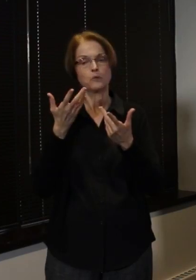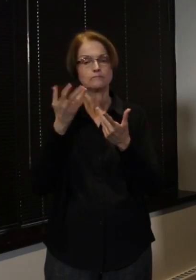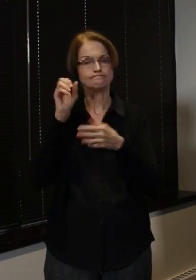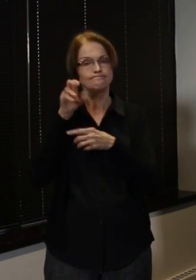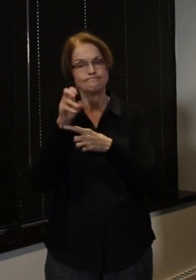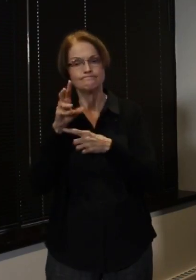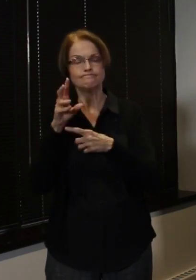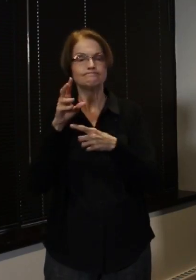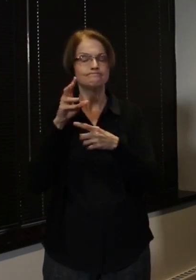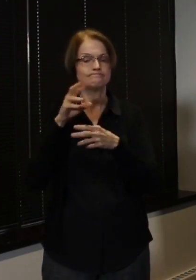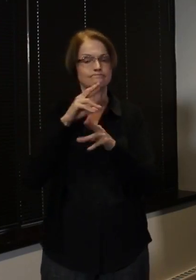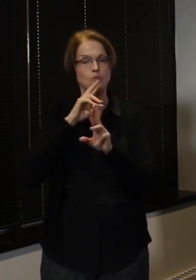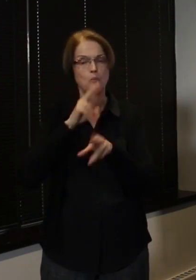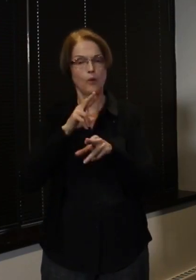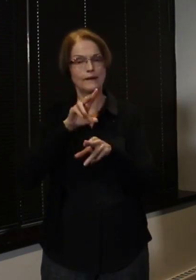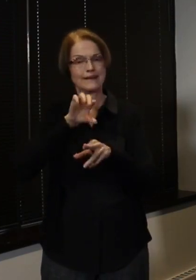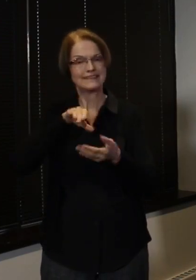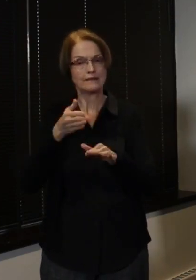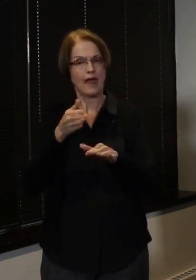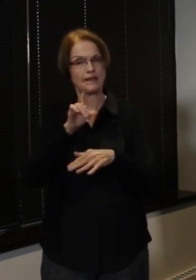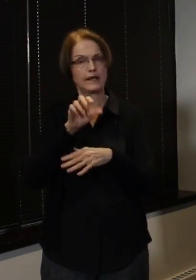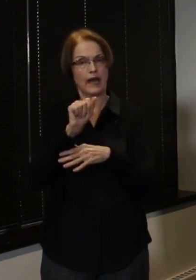at this, trending it over time.